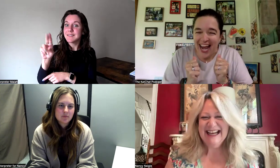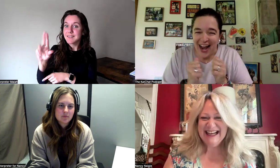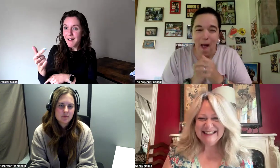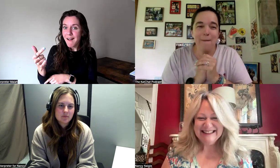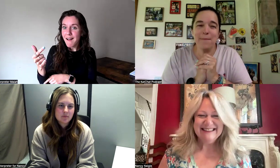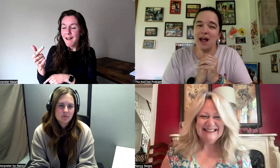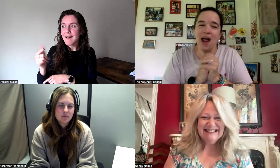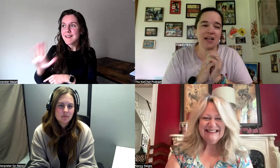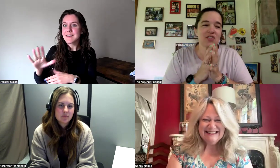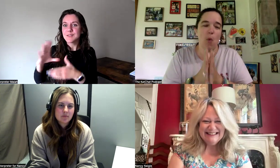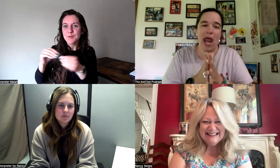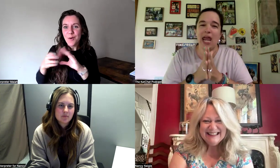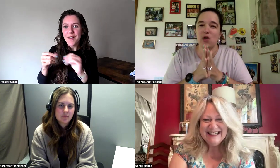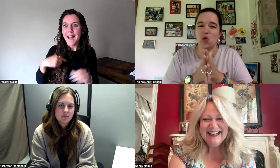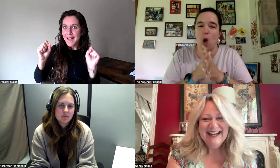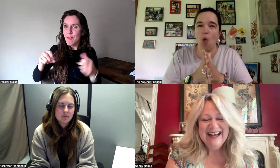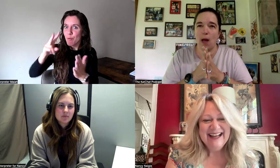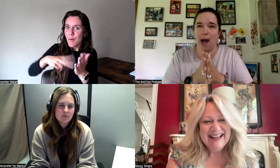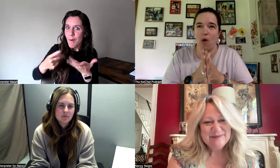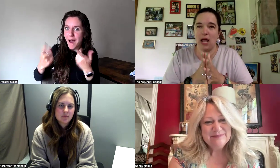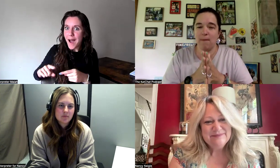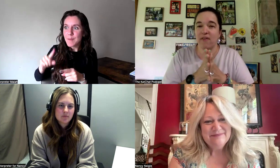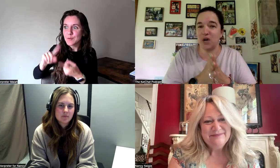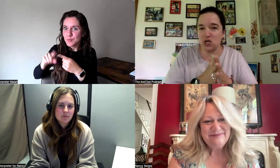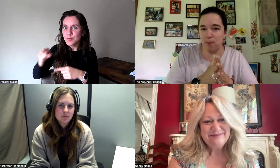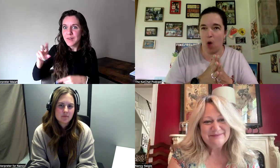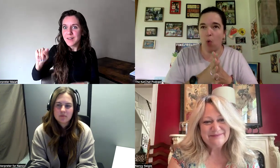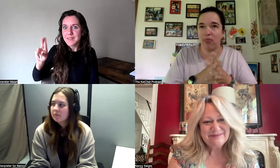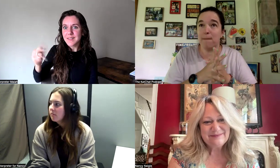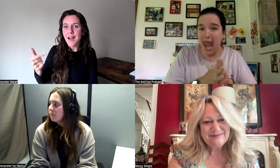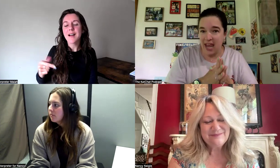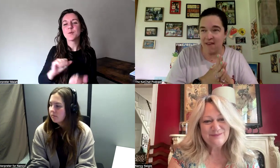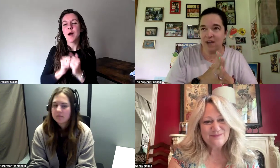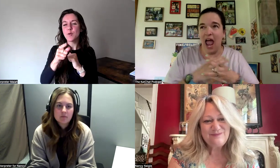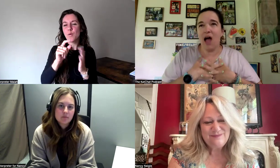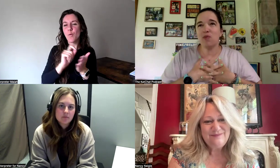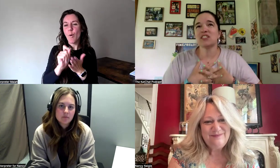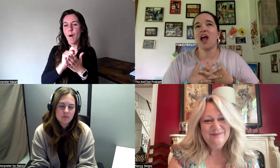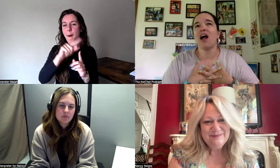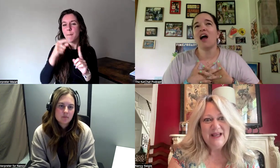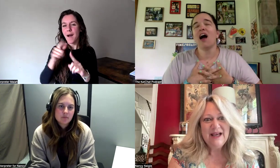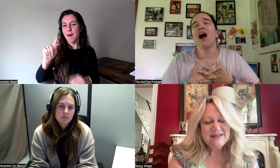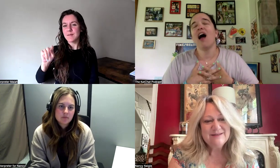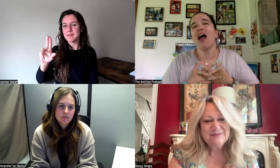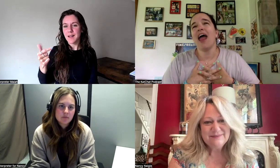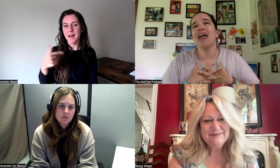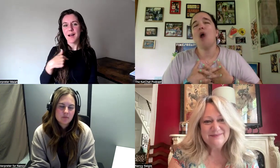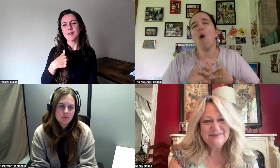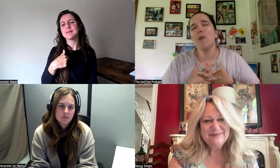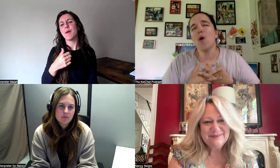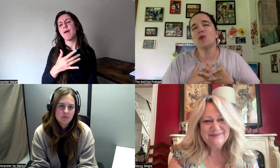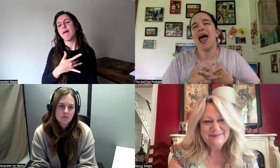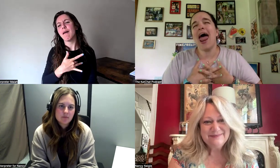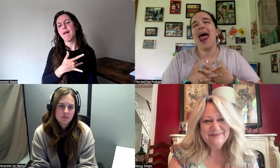to Tank because the way you wrote about him in the first book with Maeve, I was just like,